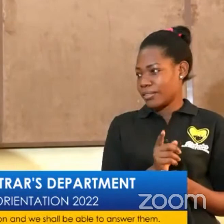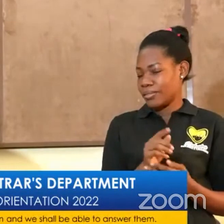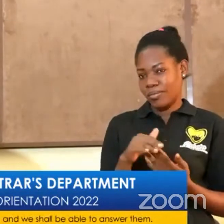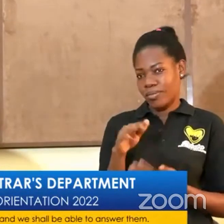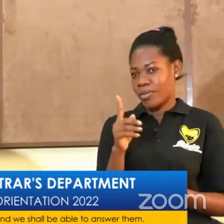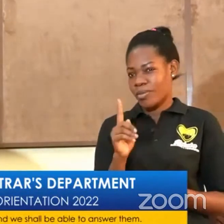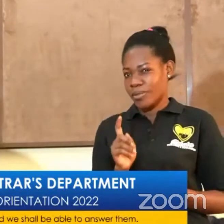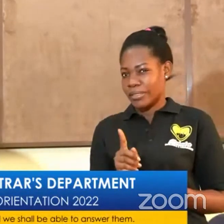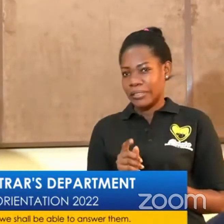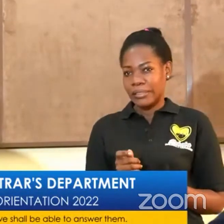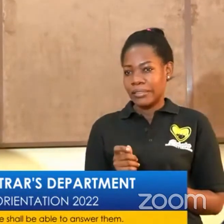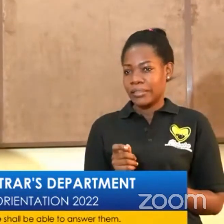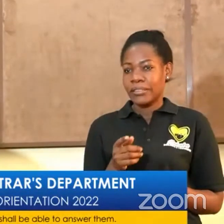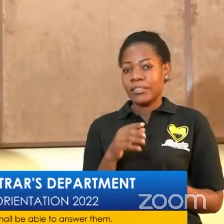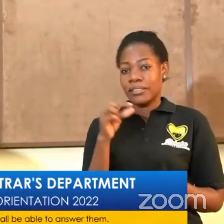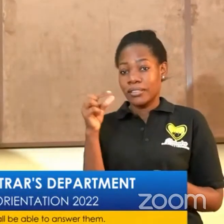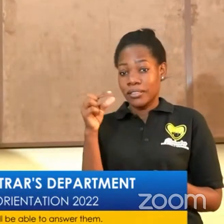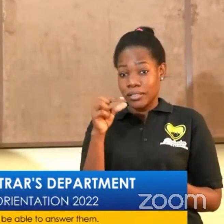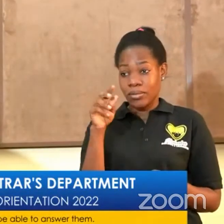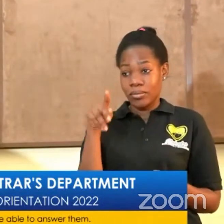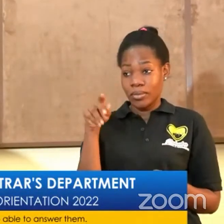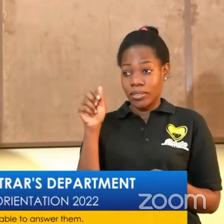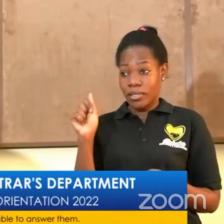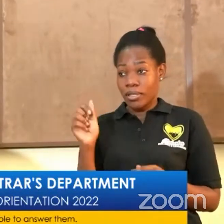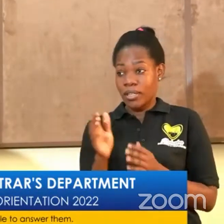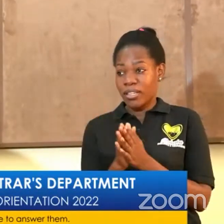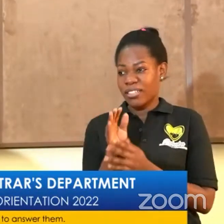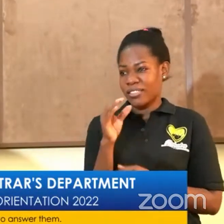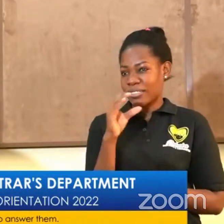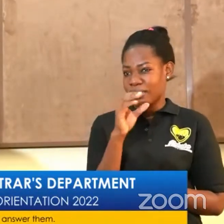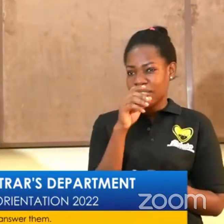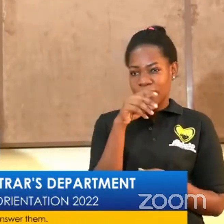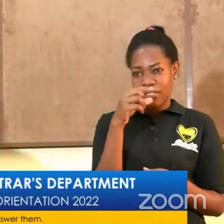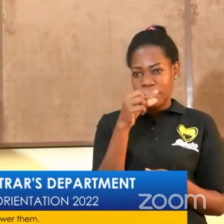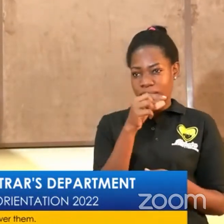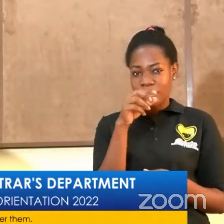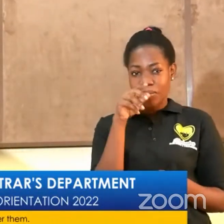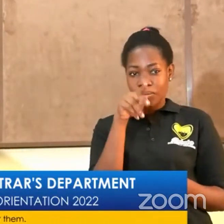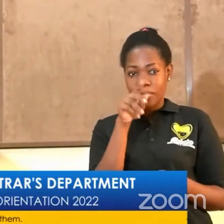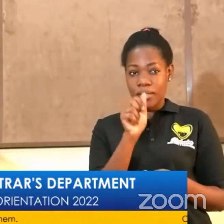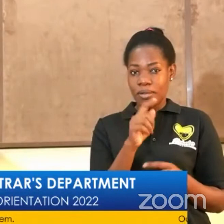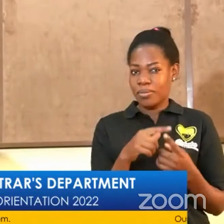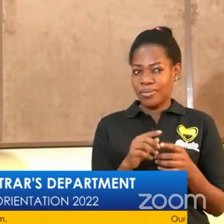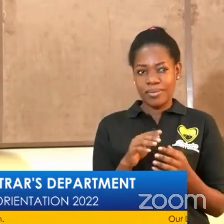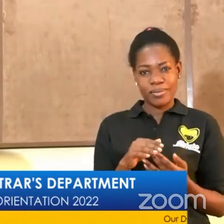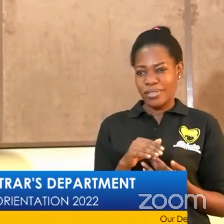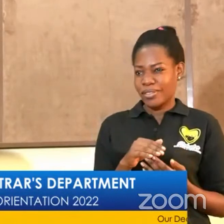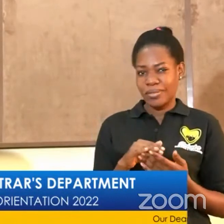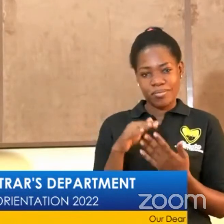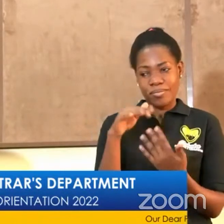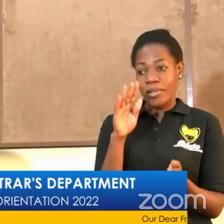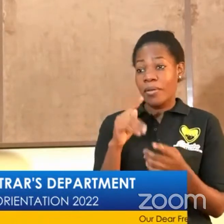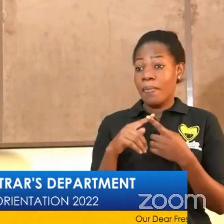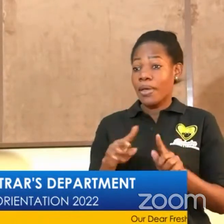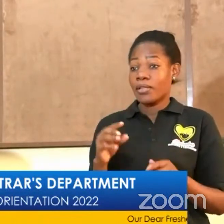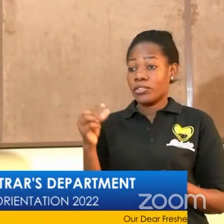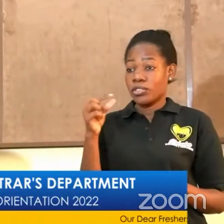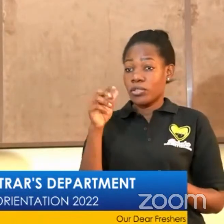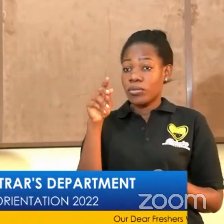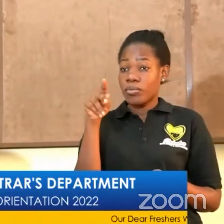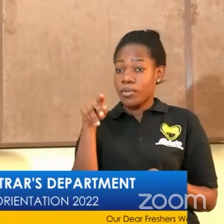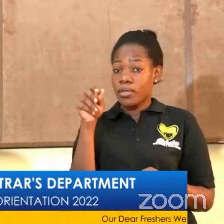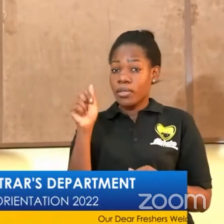GPA and CGPA, it's a little bit too much, but GPA is simply grade point